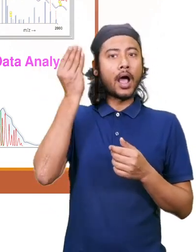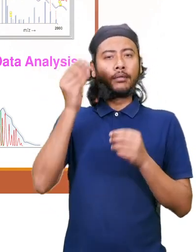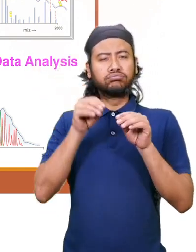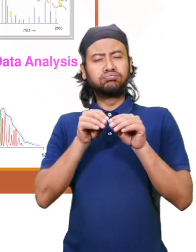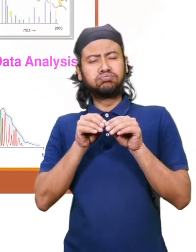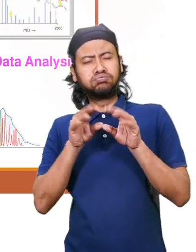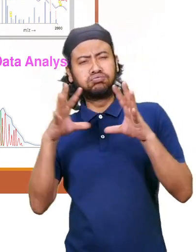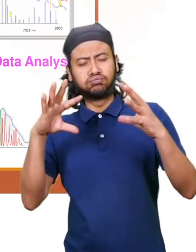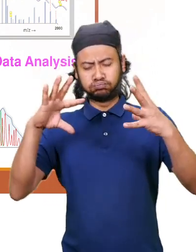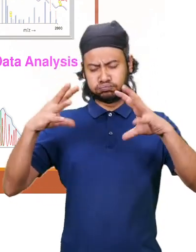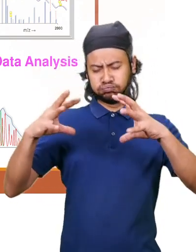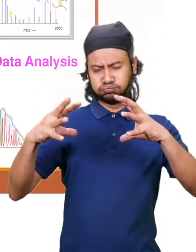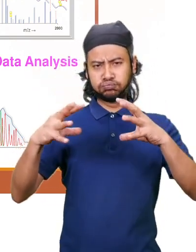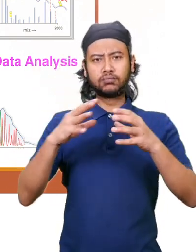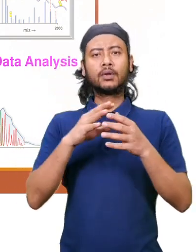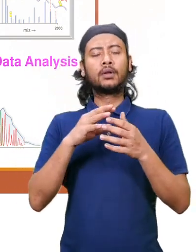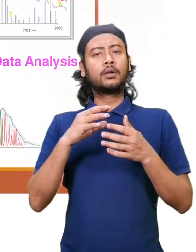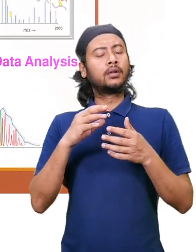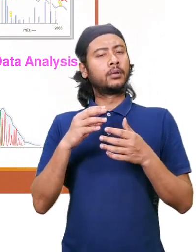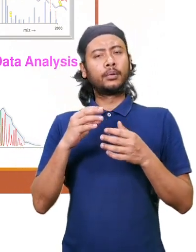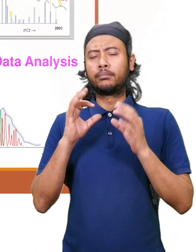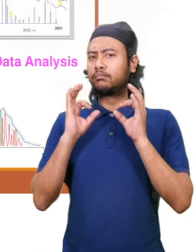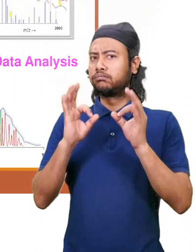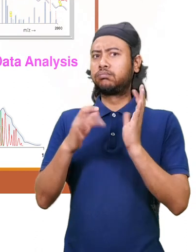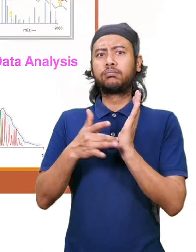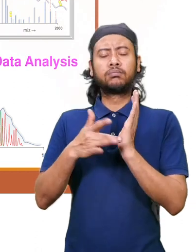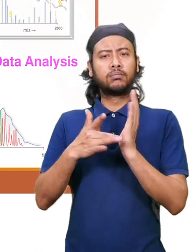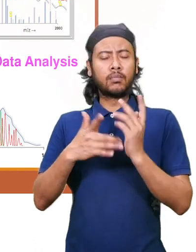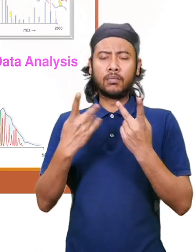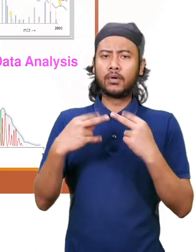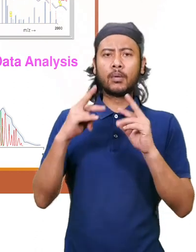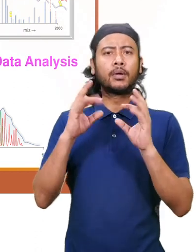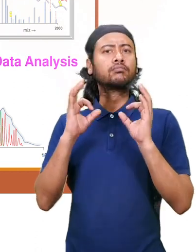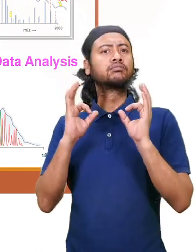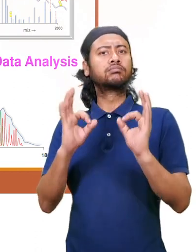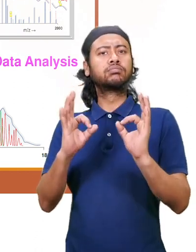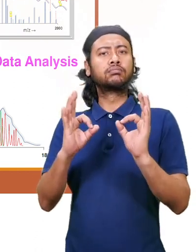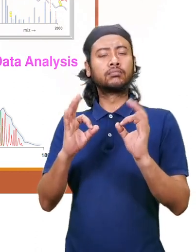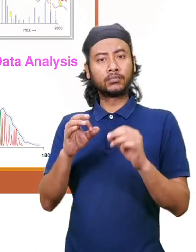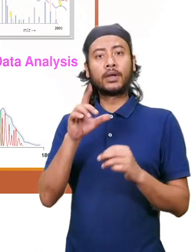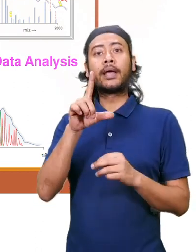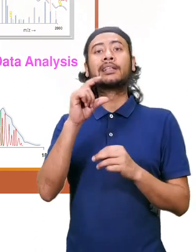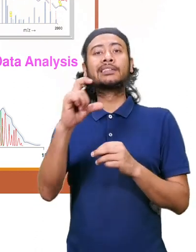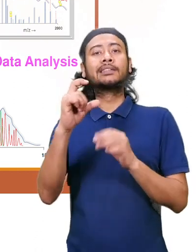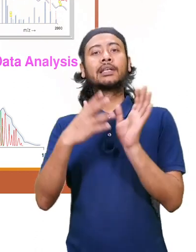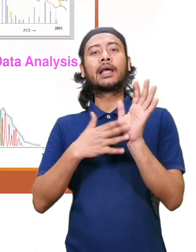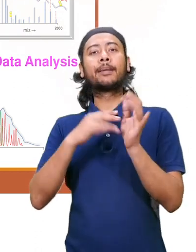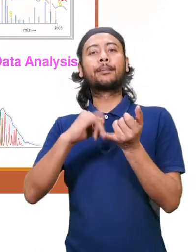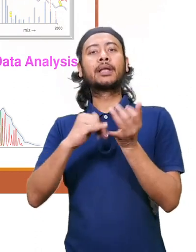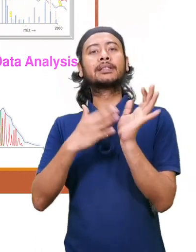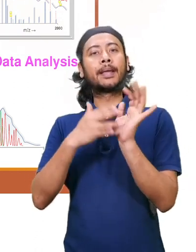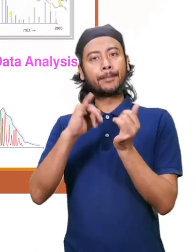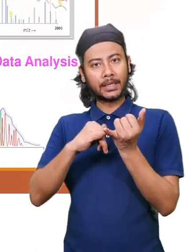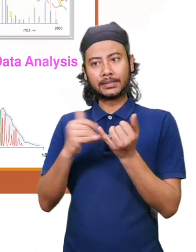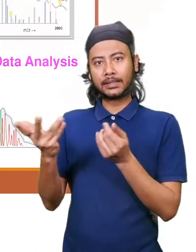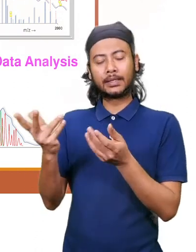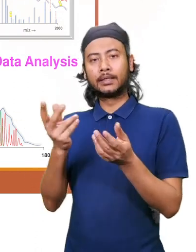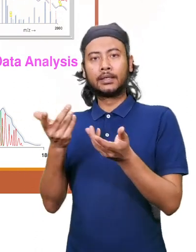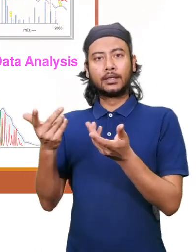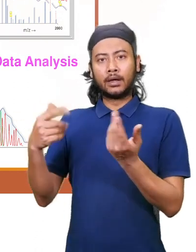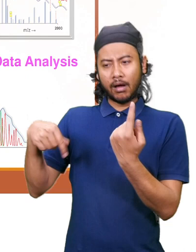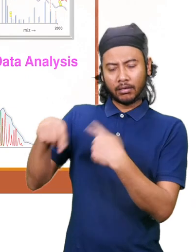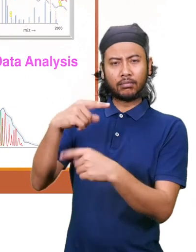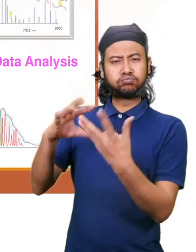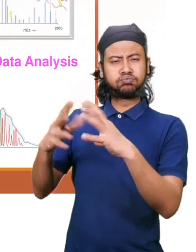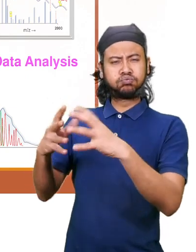most labs employs high resolution mass spectrometer for this type of analysis. And then later these LC-MS